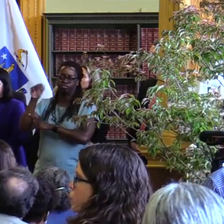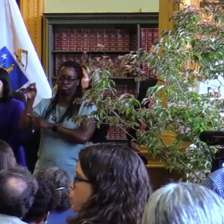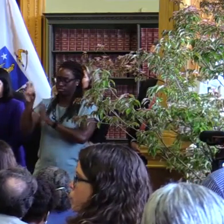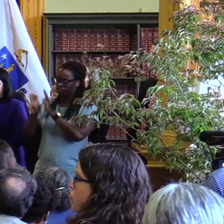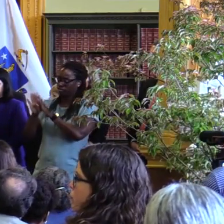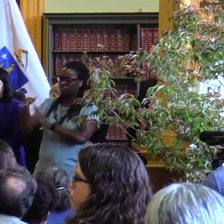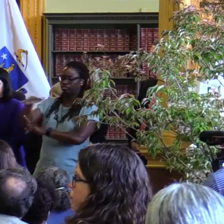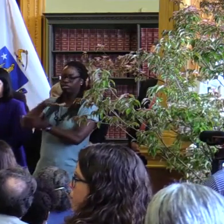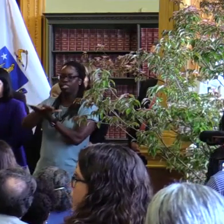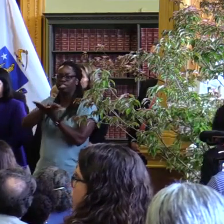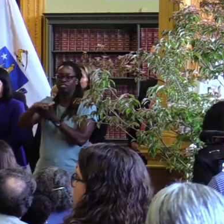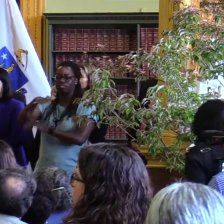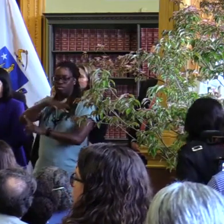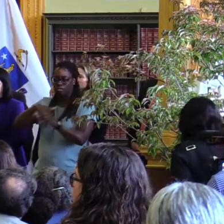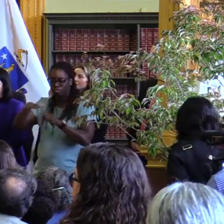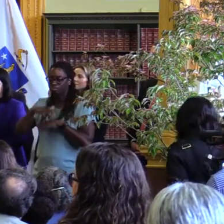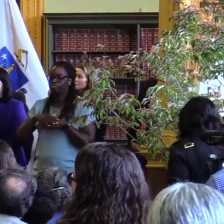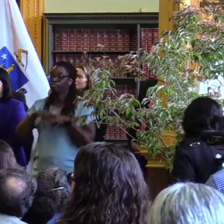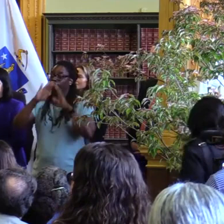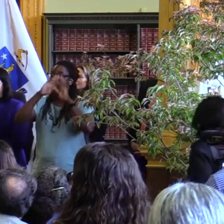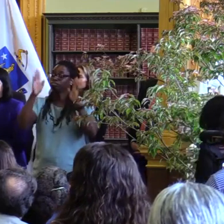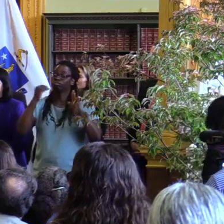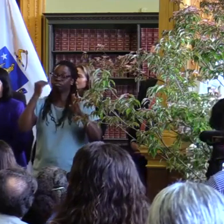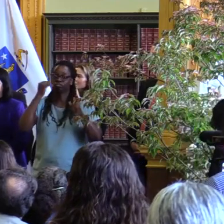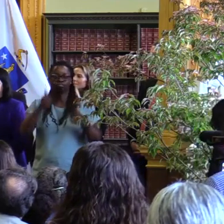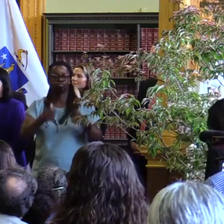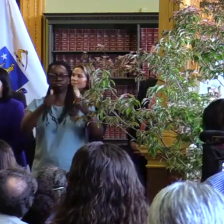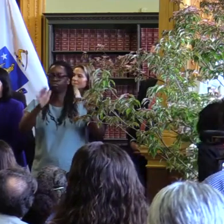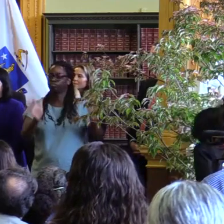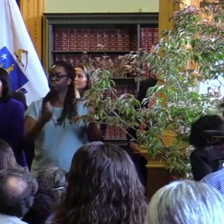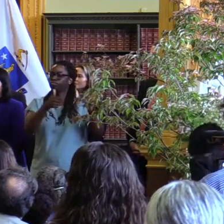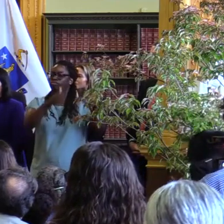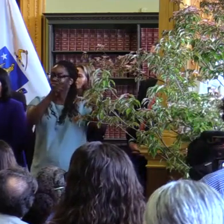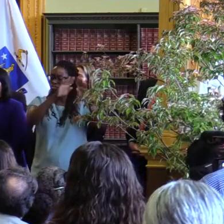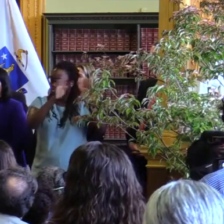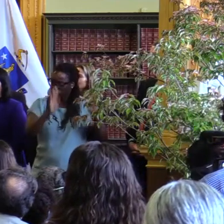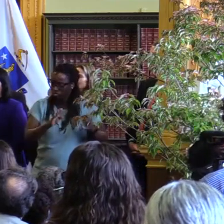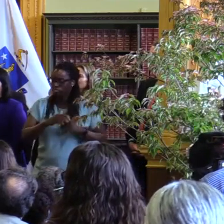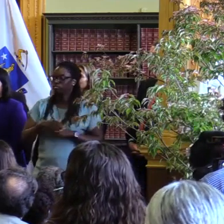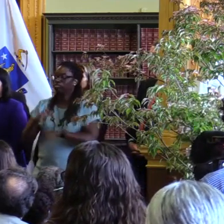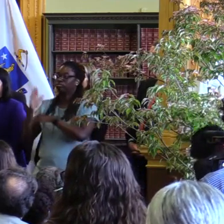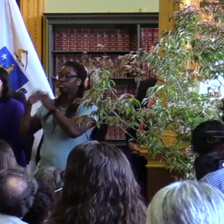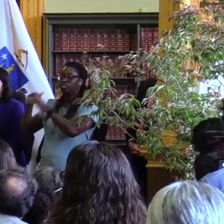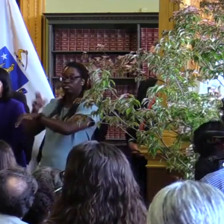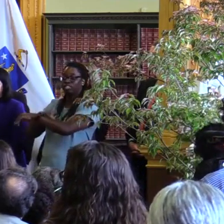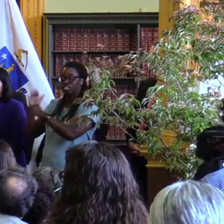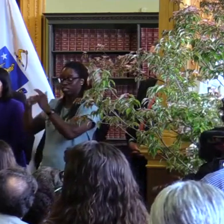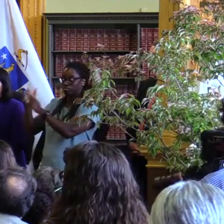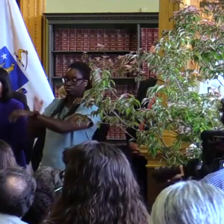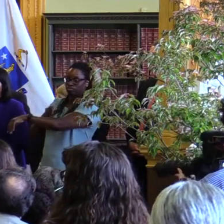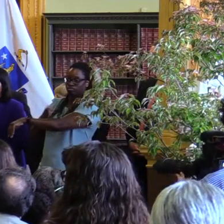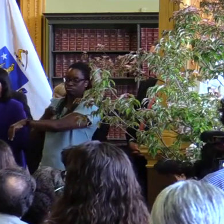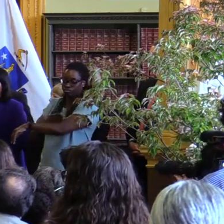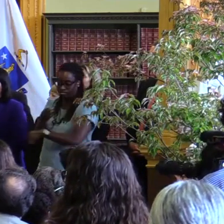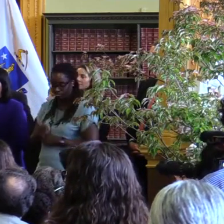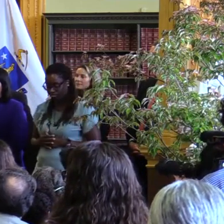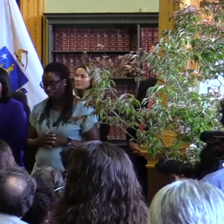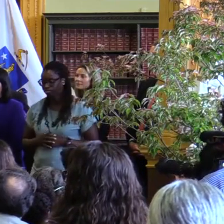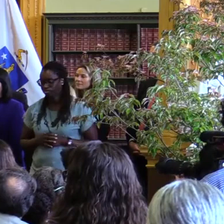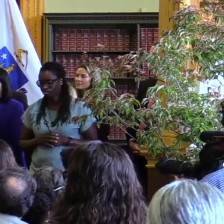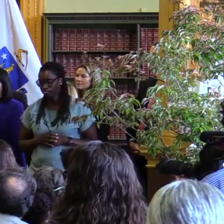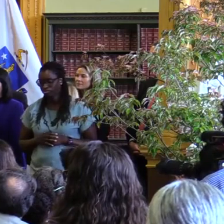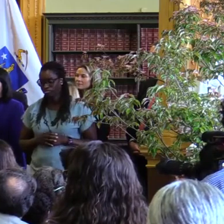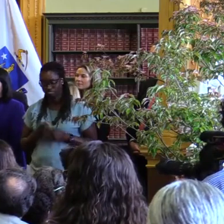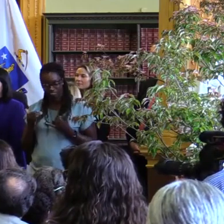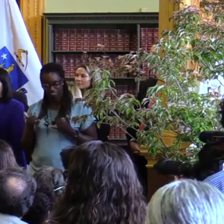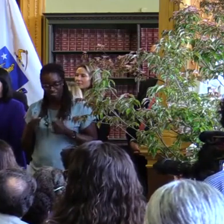resilient economy to all the people of our state. Today, we're taking a big step forward in that direction. We are